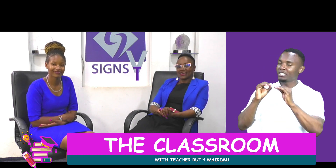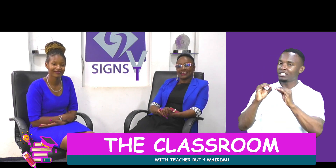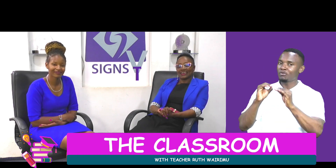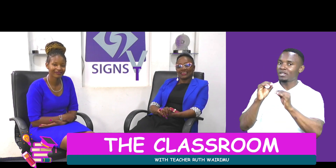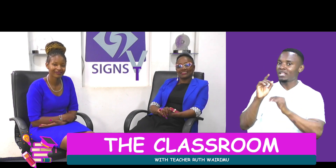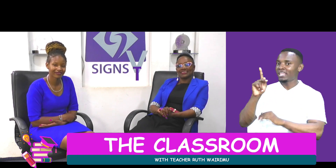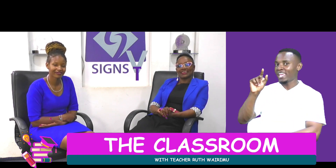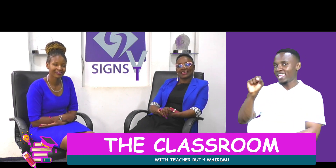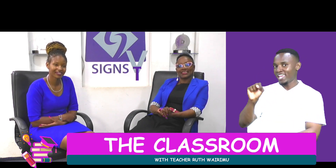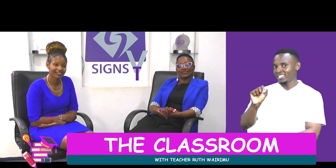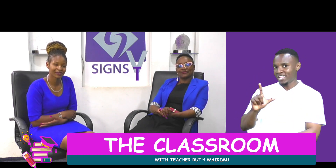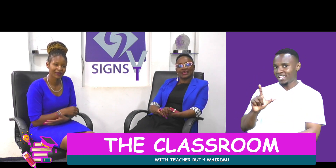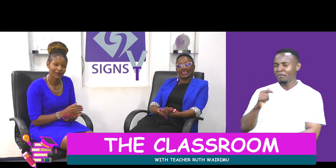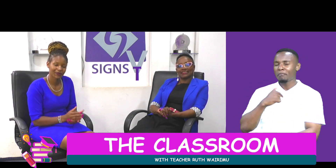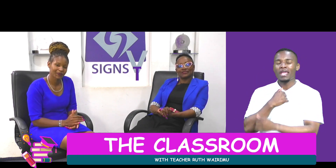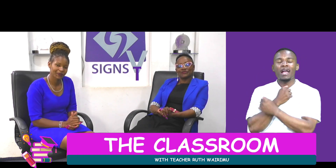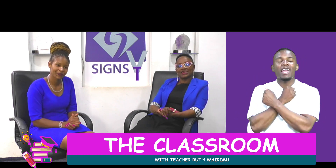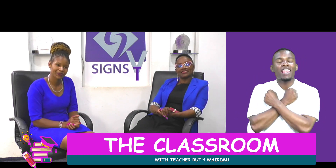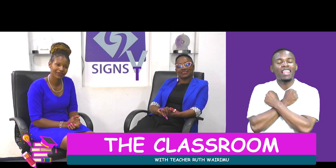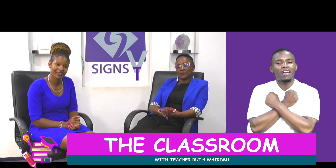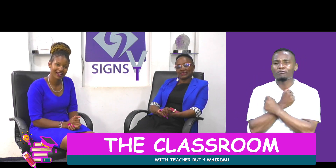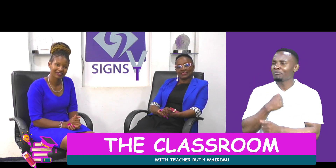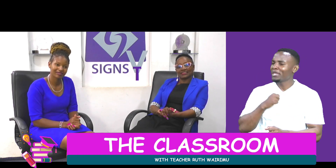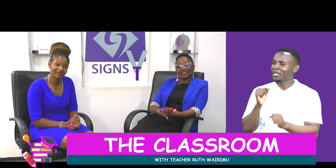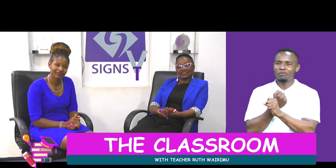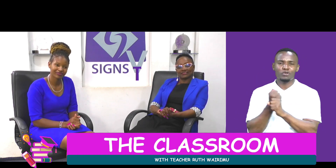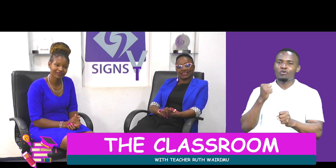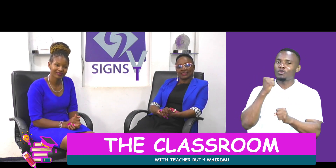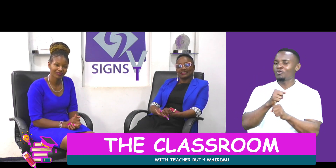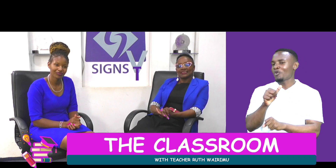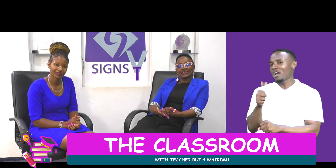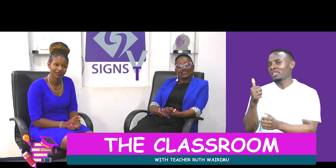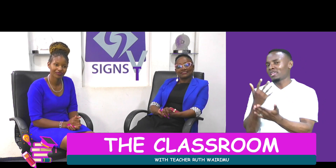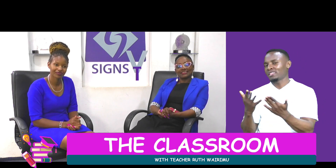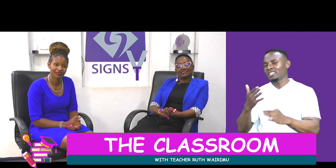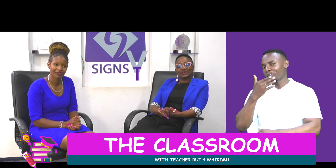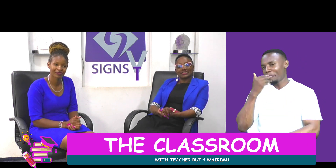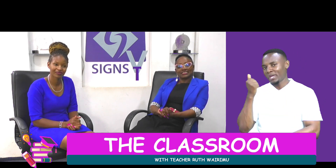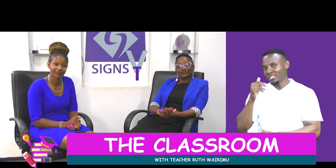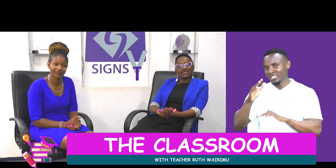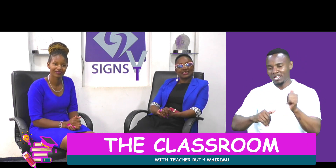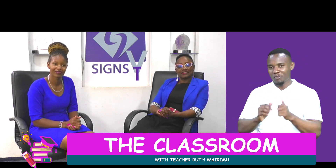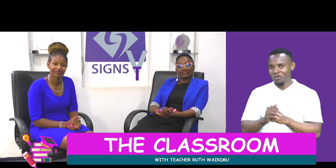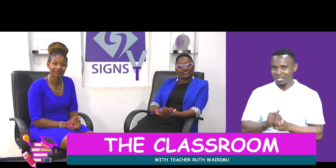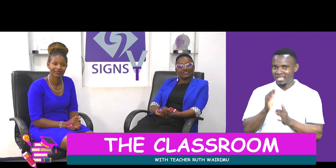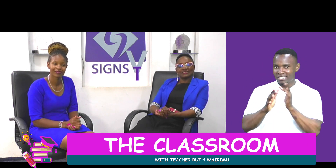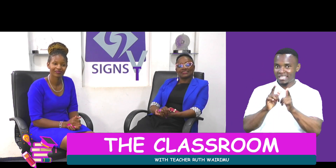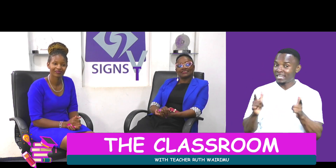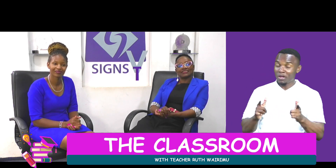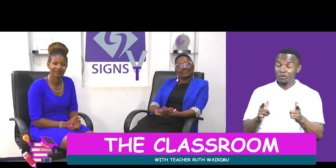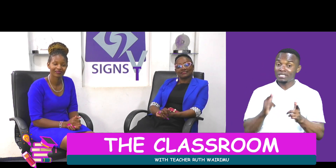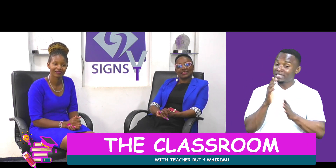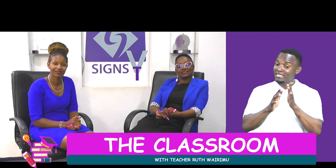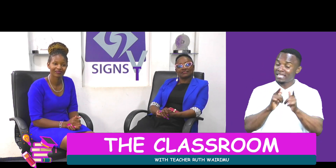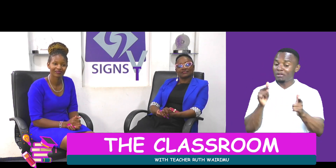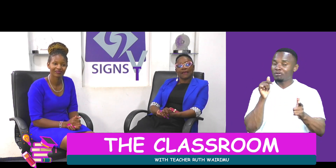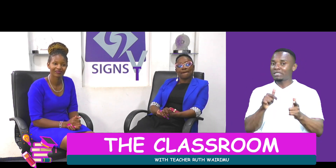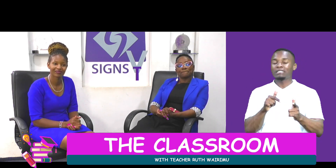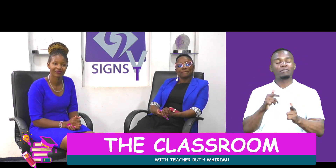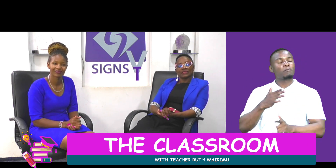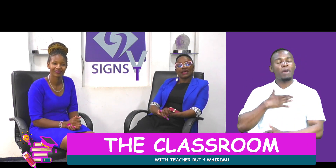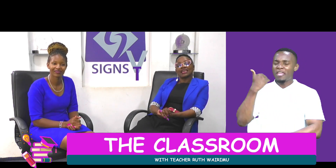being here. I think I can never do anything better than KSL. KSL is my day-to-day activity. KSL